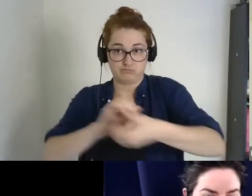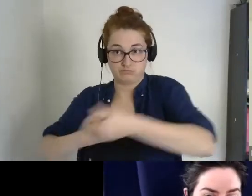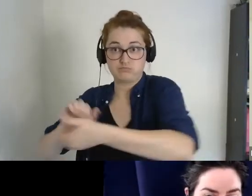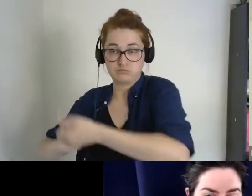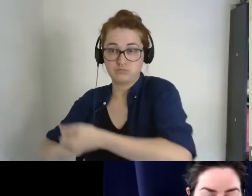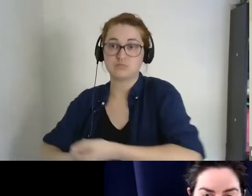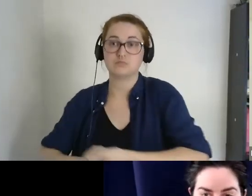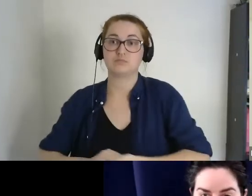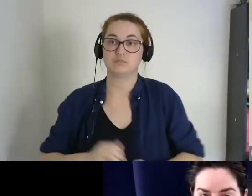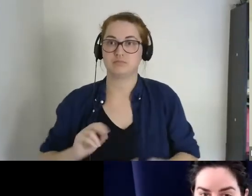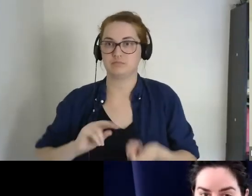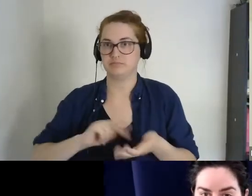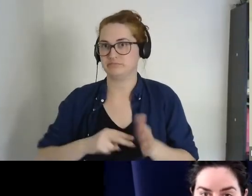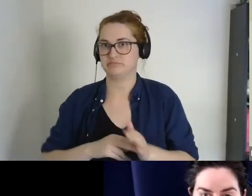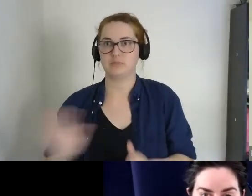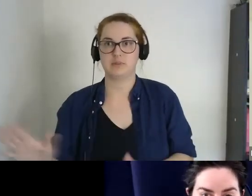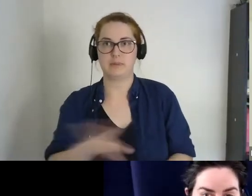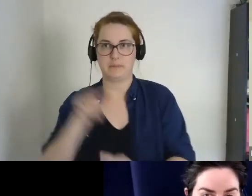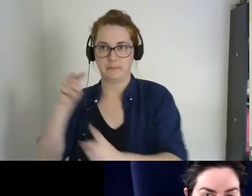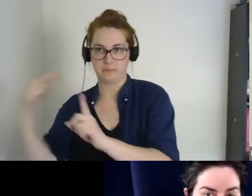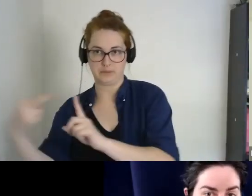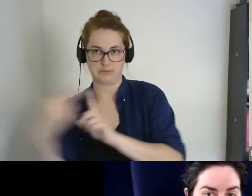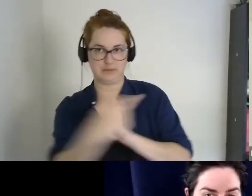across disability identities.